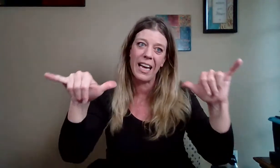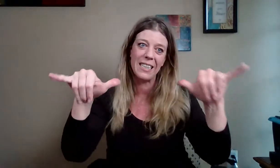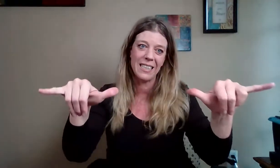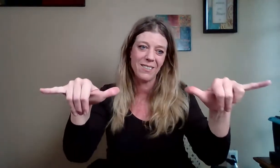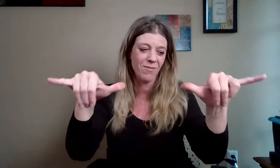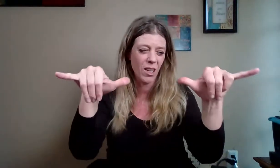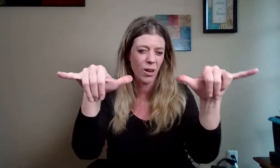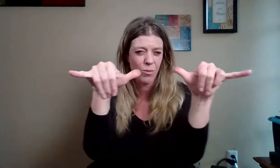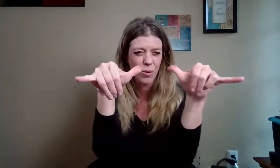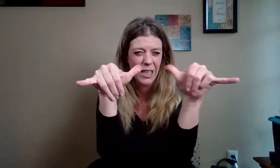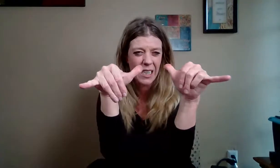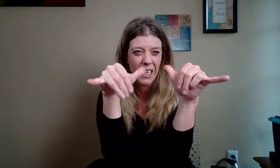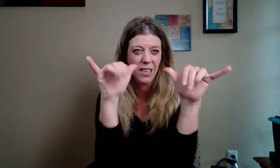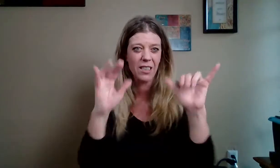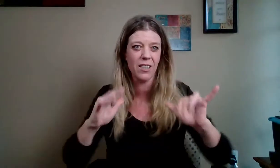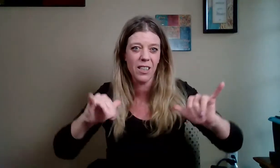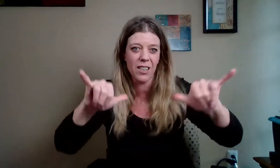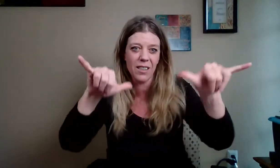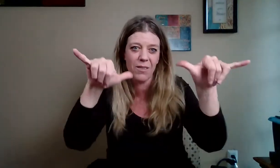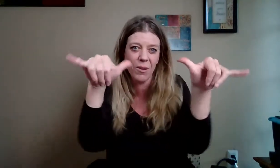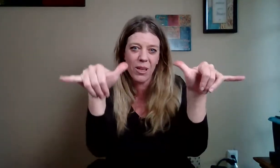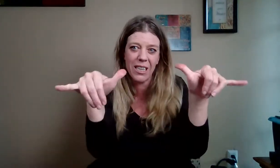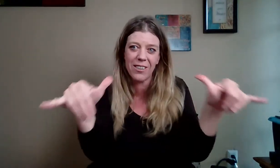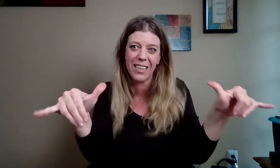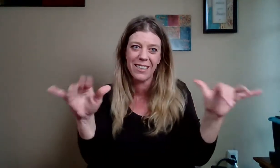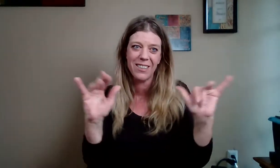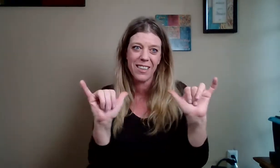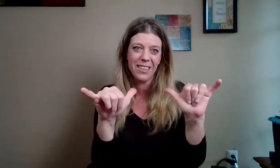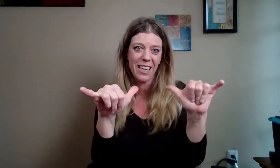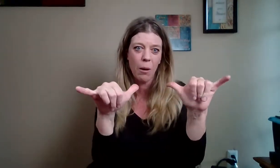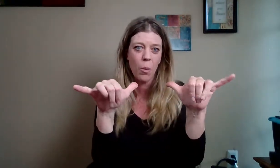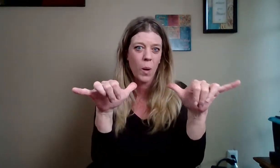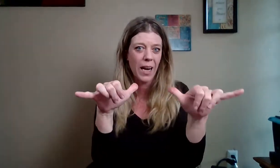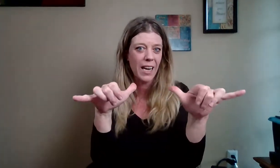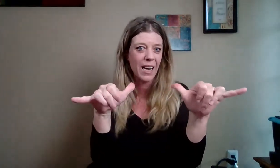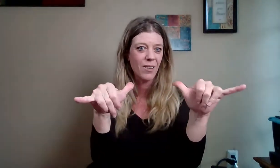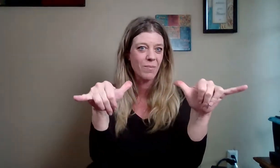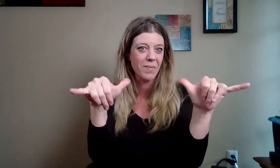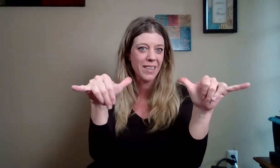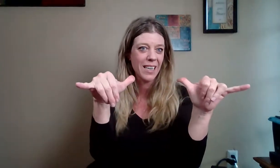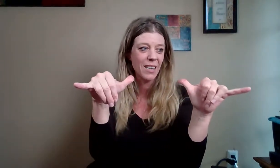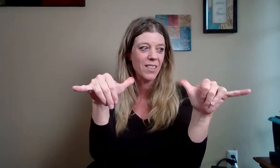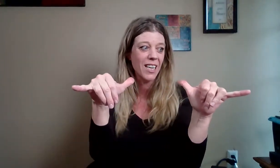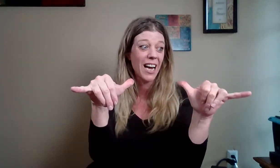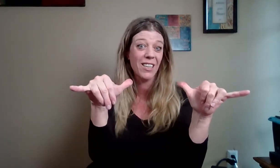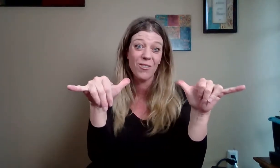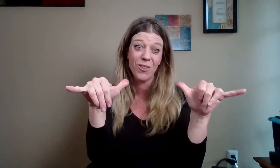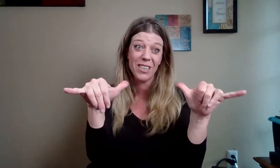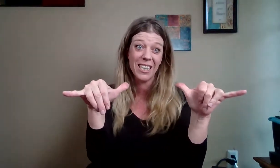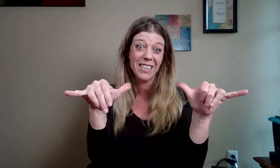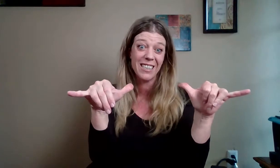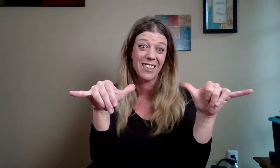Y's are really good stretches. If you want to try to stretch that Y out, that gives your hand a really good